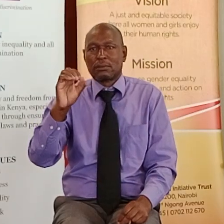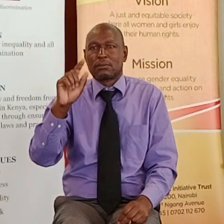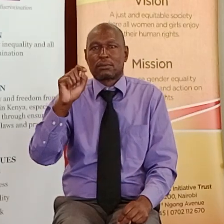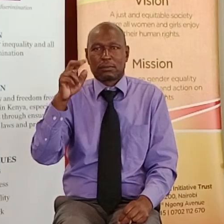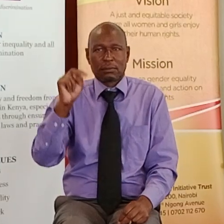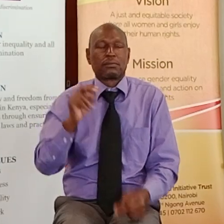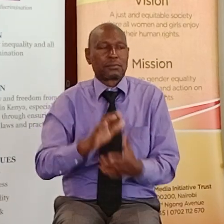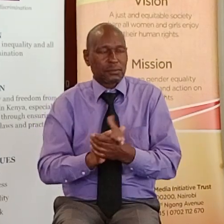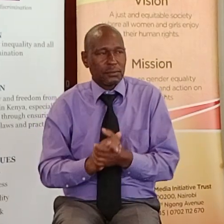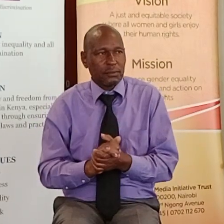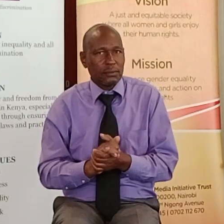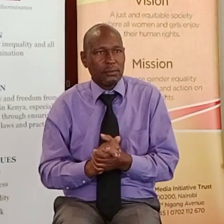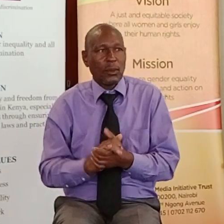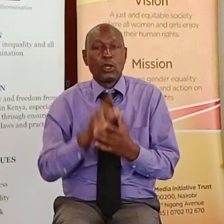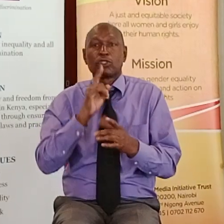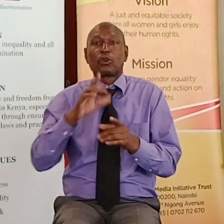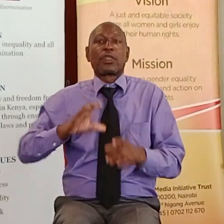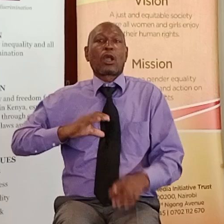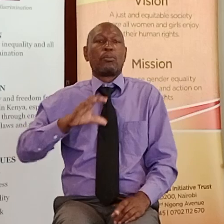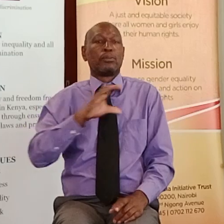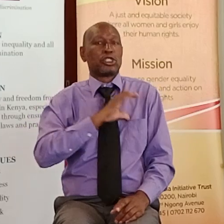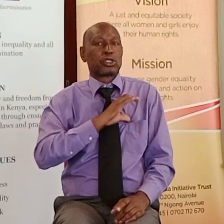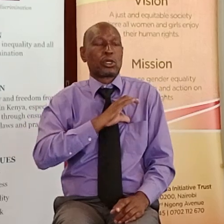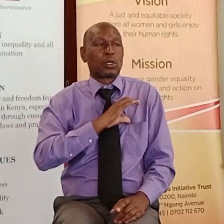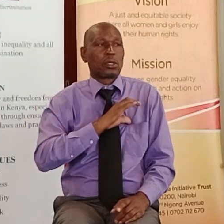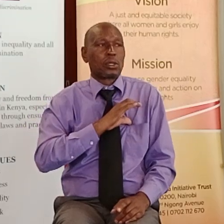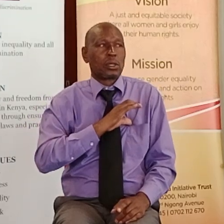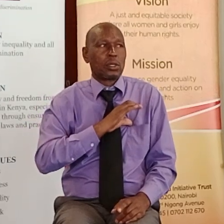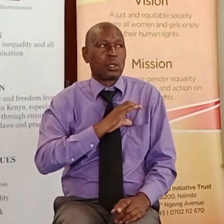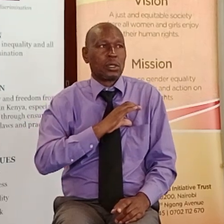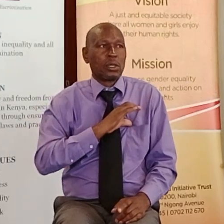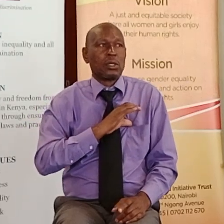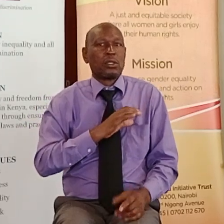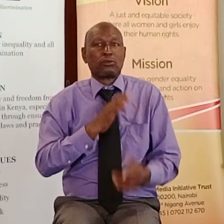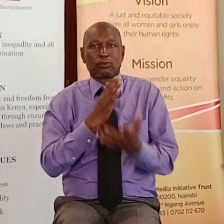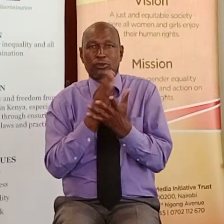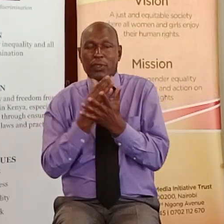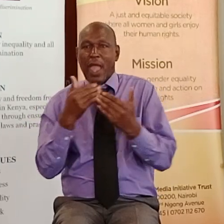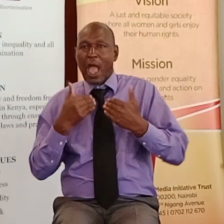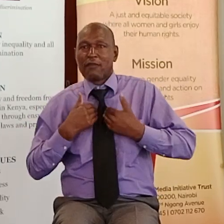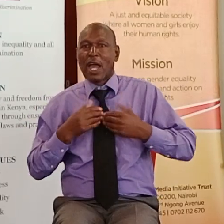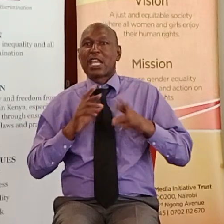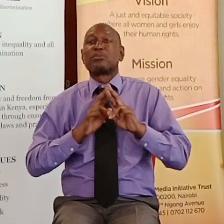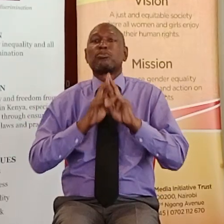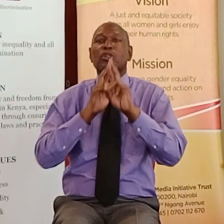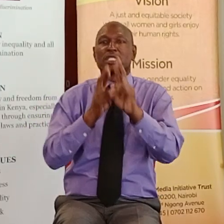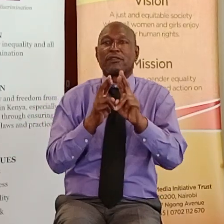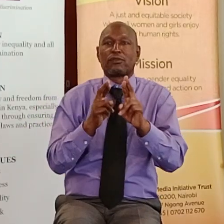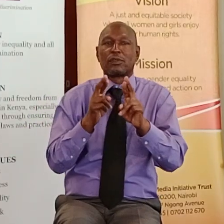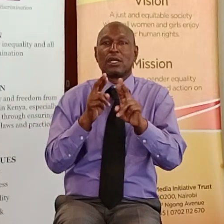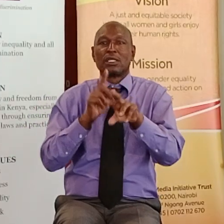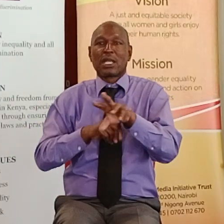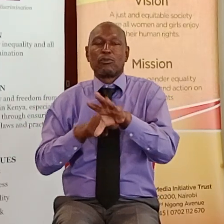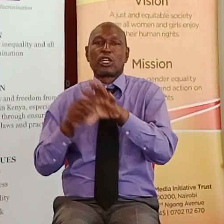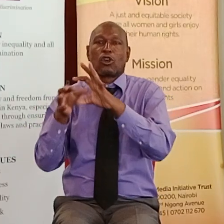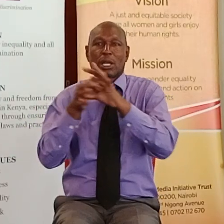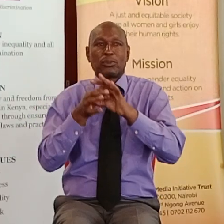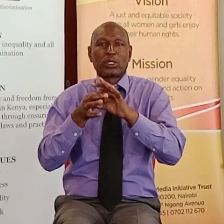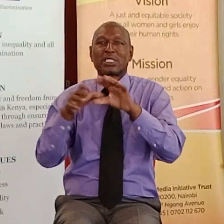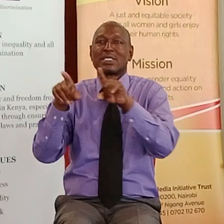the commission, they were very responsive in collaborating with us, and then our partners, Gem